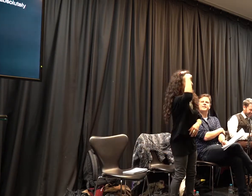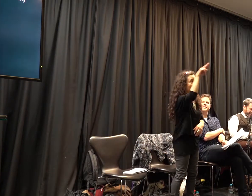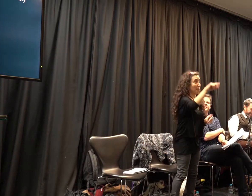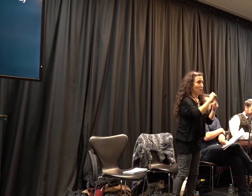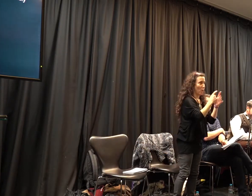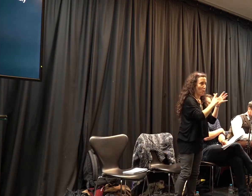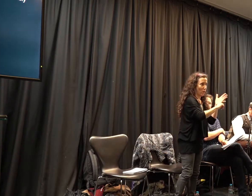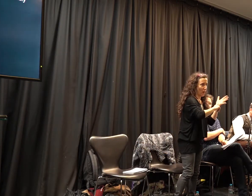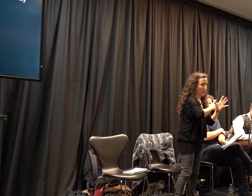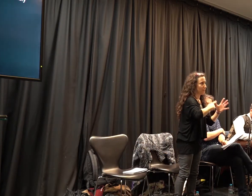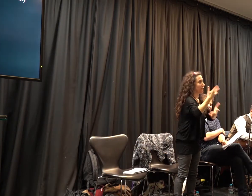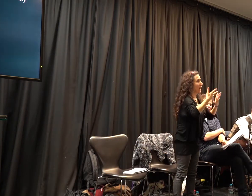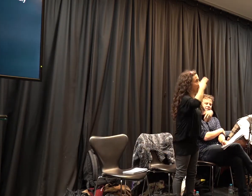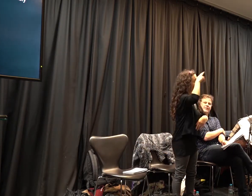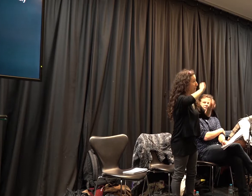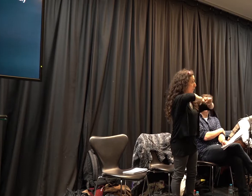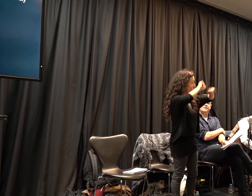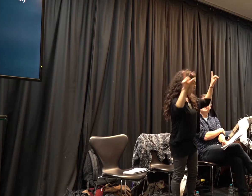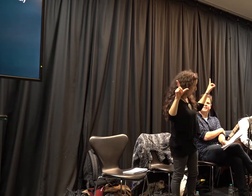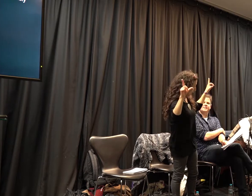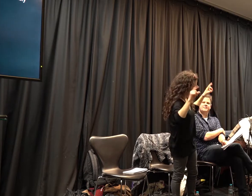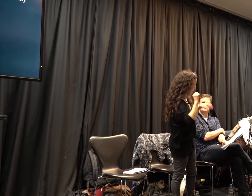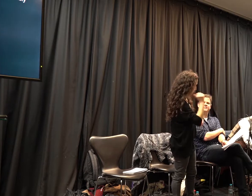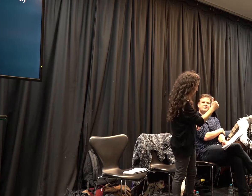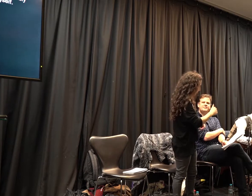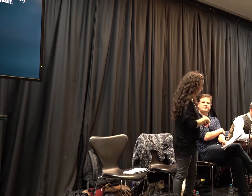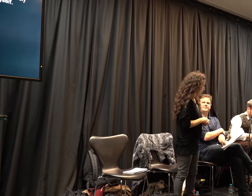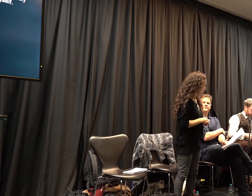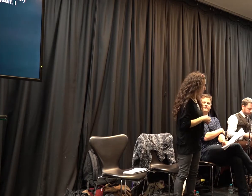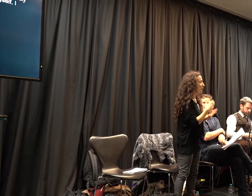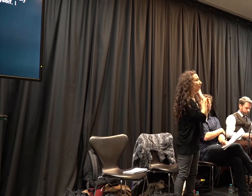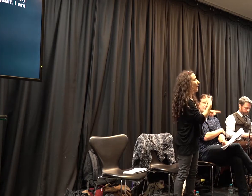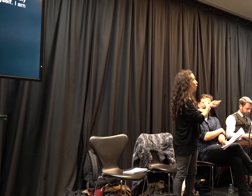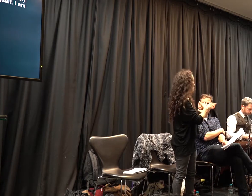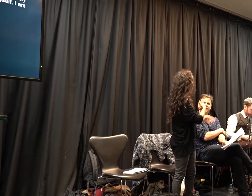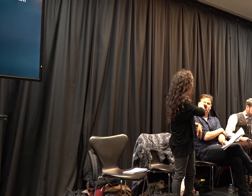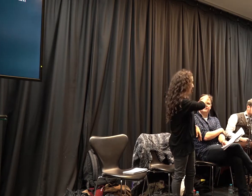myself. So, my name is Paula Garfield. This is my sign name.